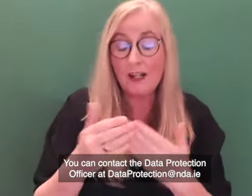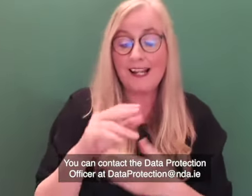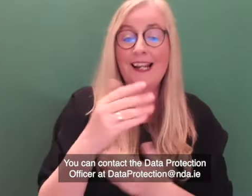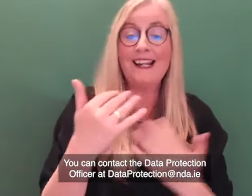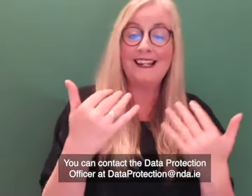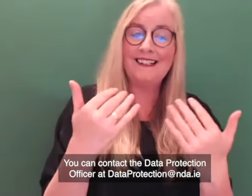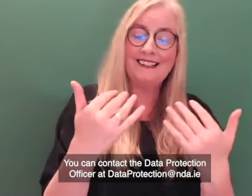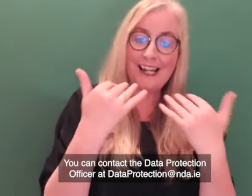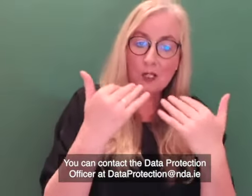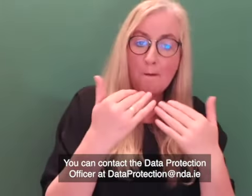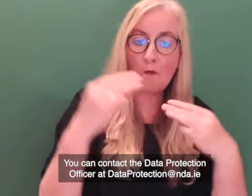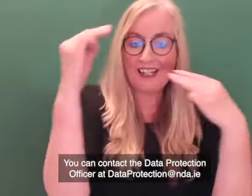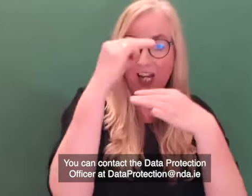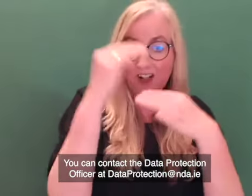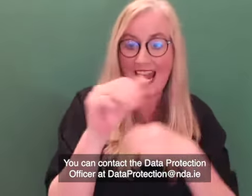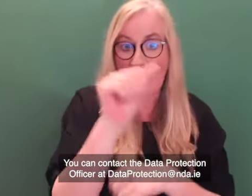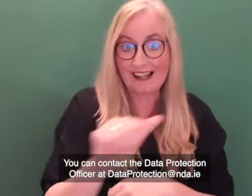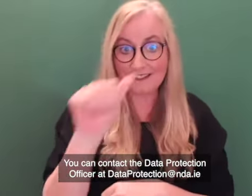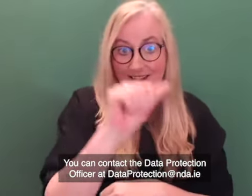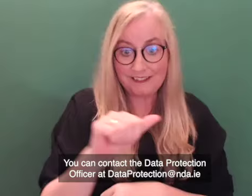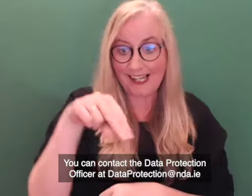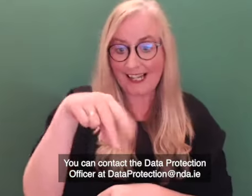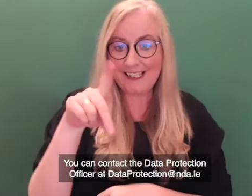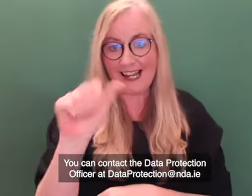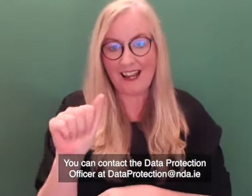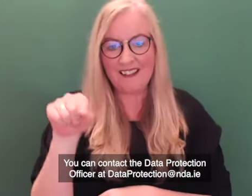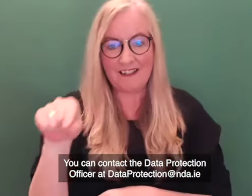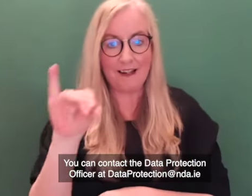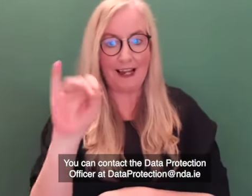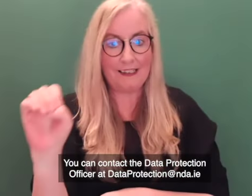dataprotection@nda.ie.